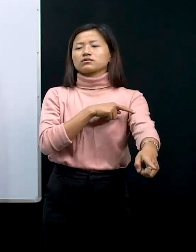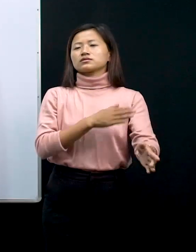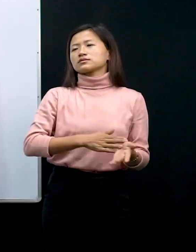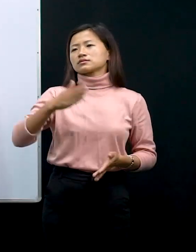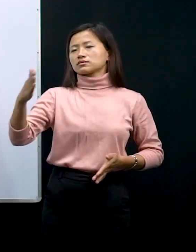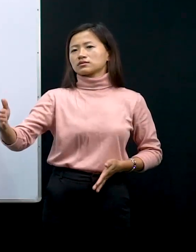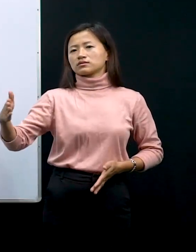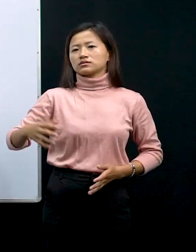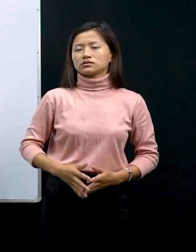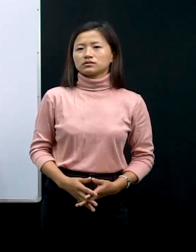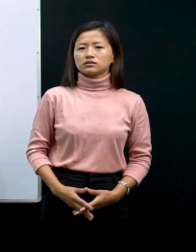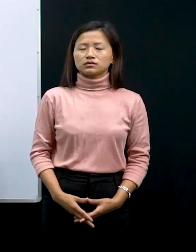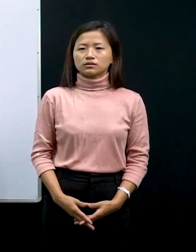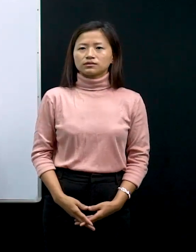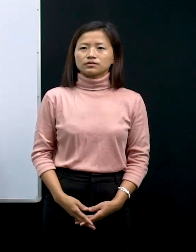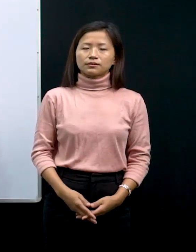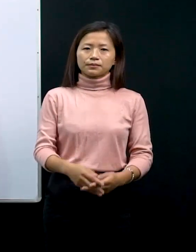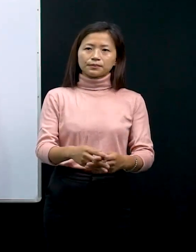By